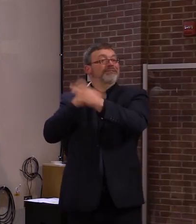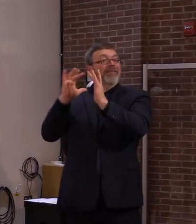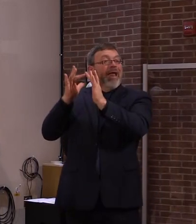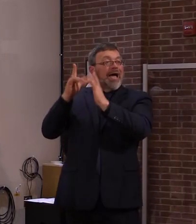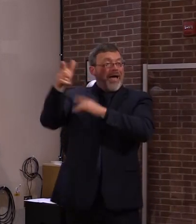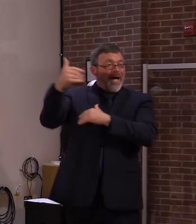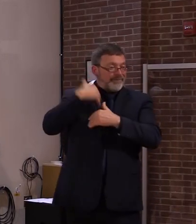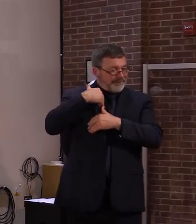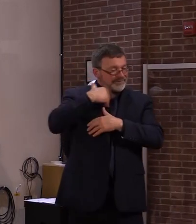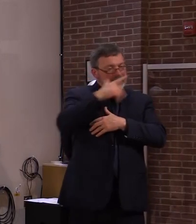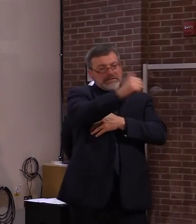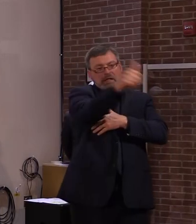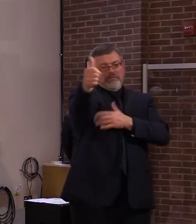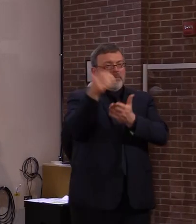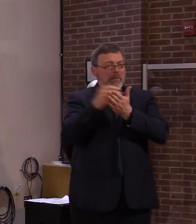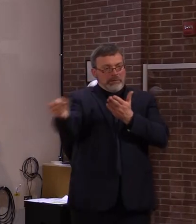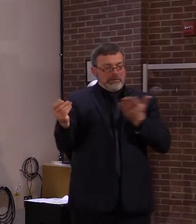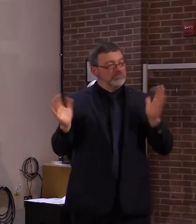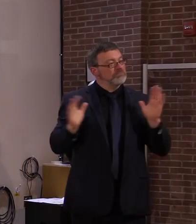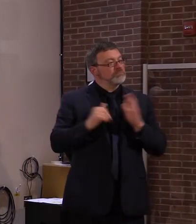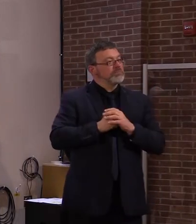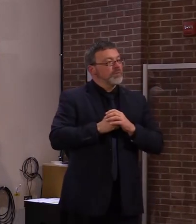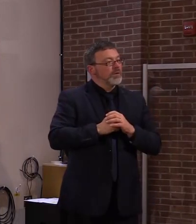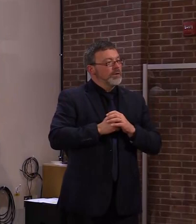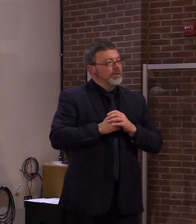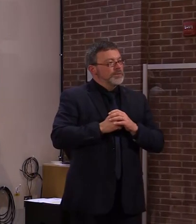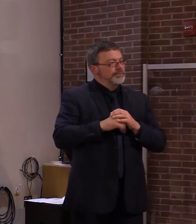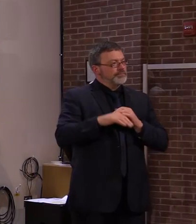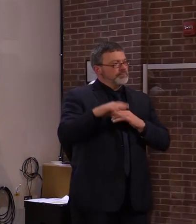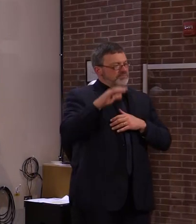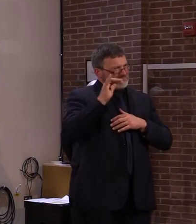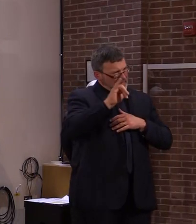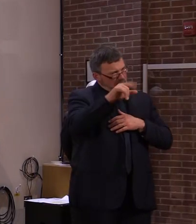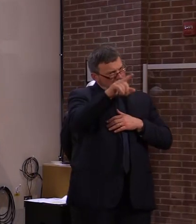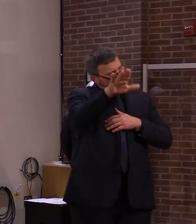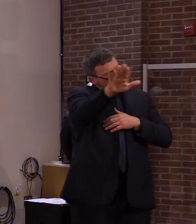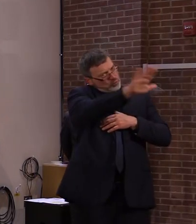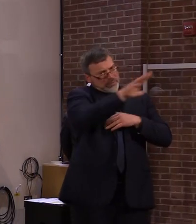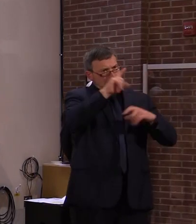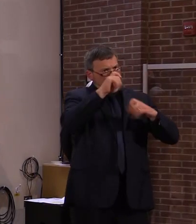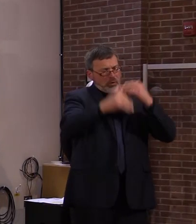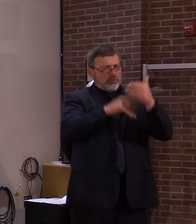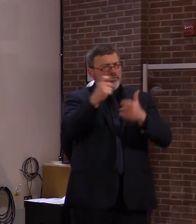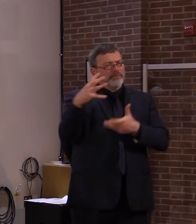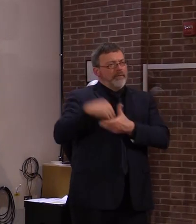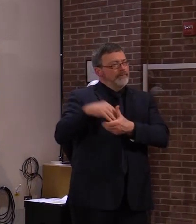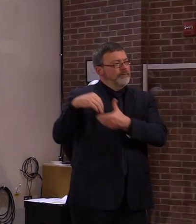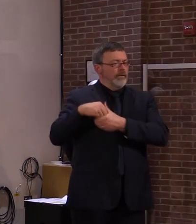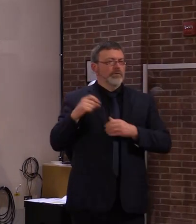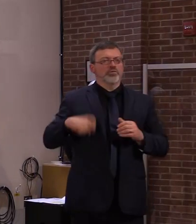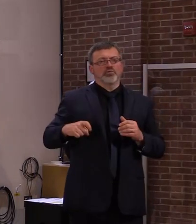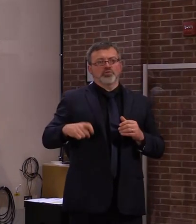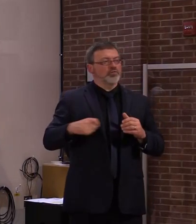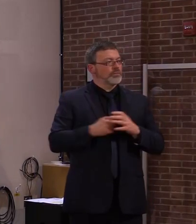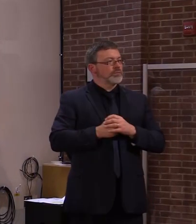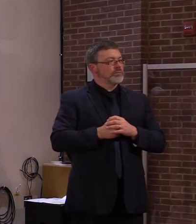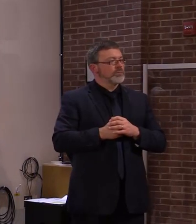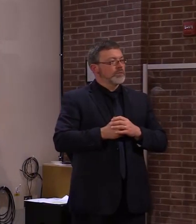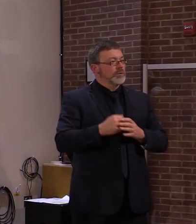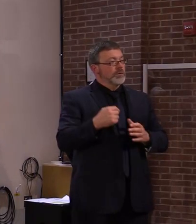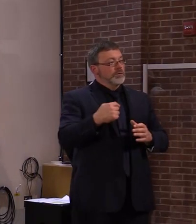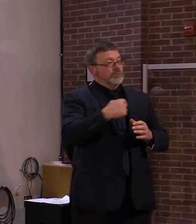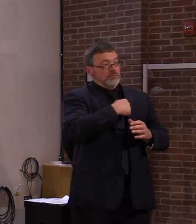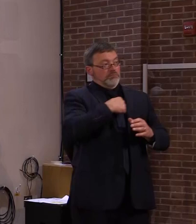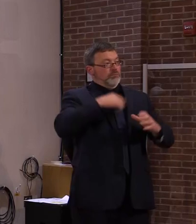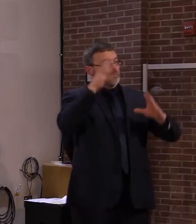and also make that part of their testing protocol. So we will come out with some very clear guidance regarding